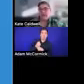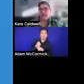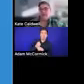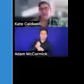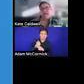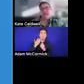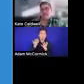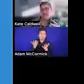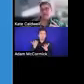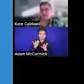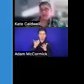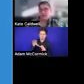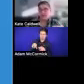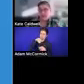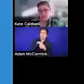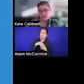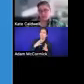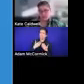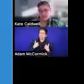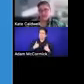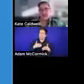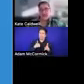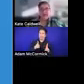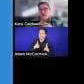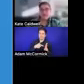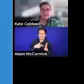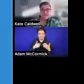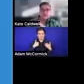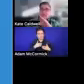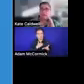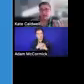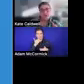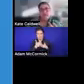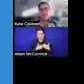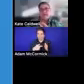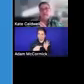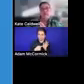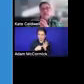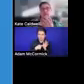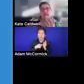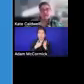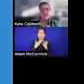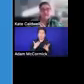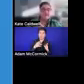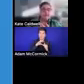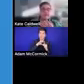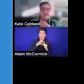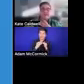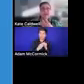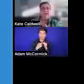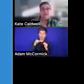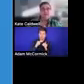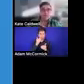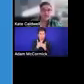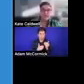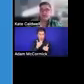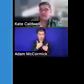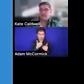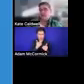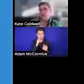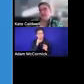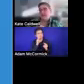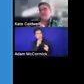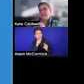always been about the limits of rights frameworks. And others have certainly built on this over the years and developed it in a variety